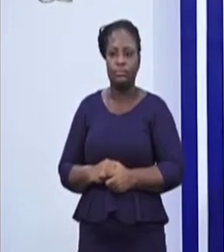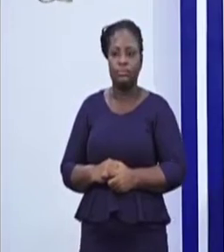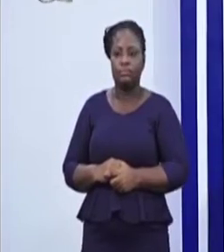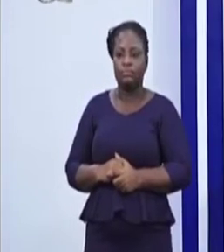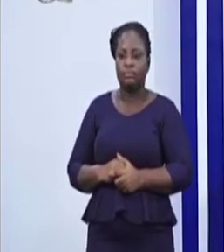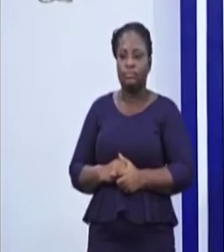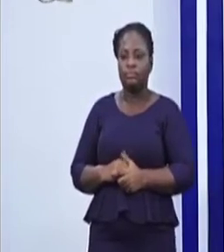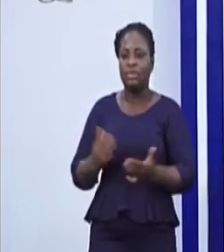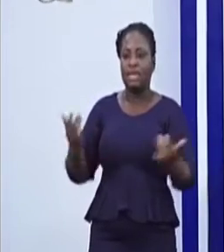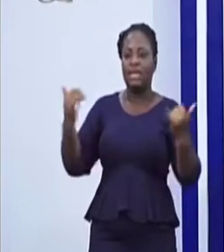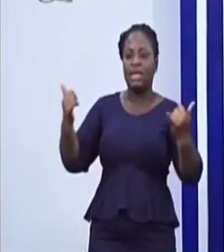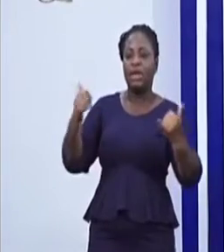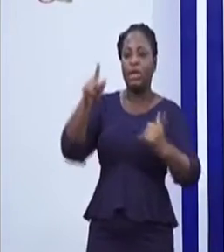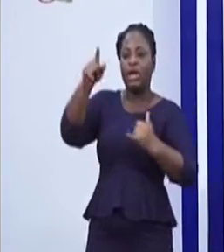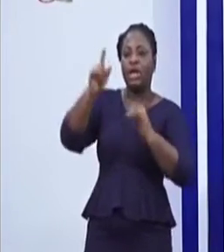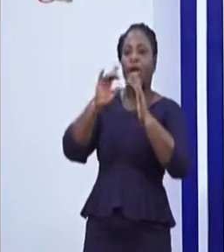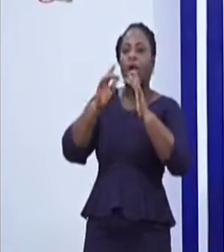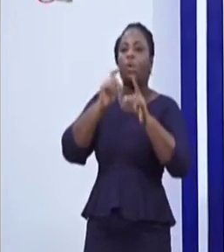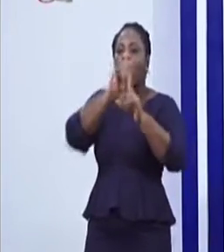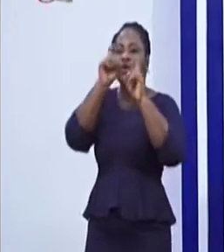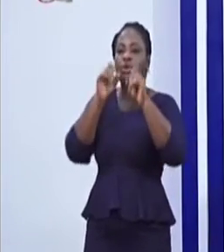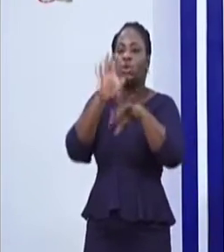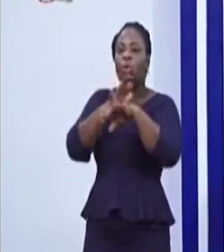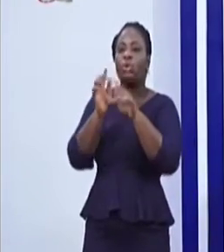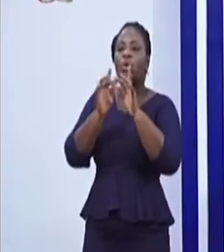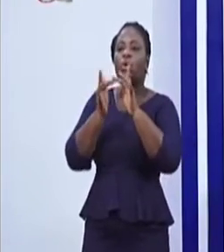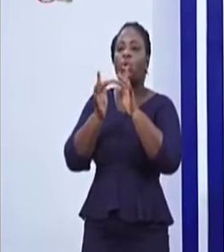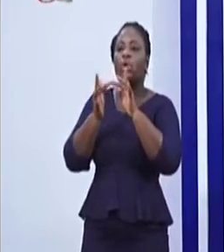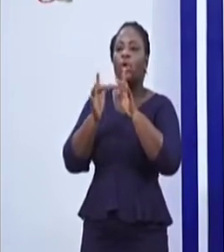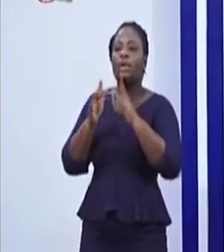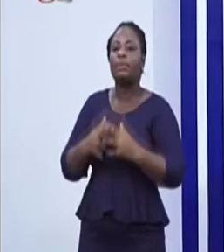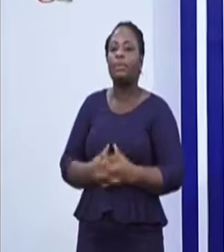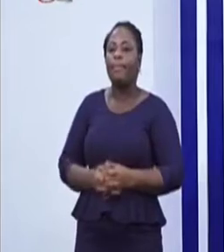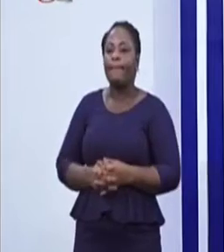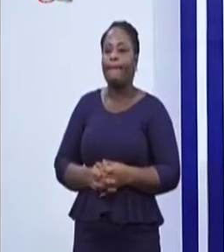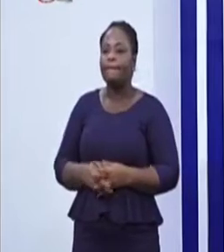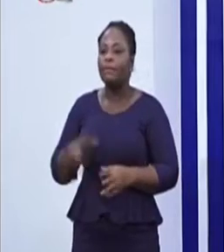on the platform while they fix the microphone. Yes, sir, quickly.